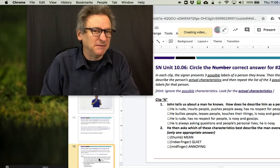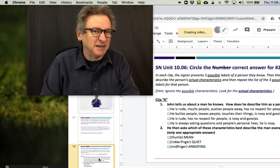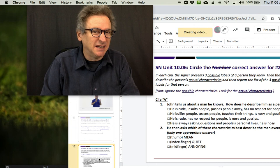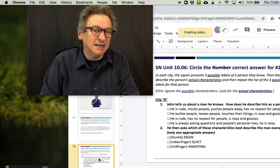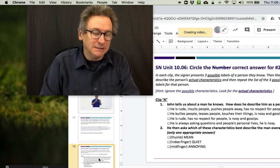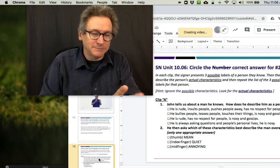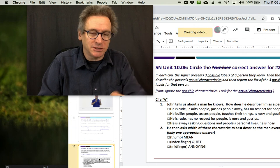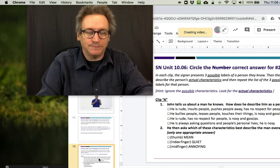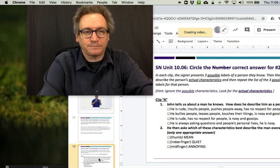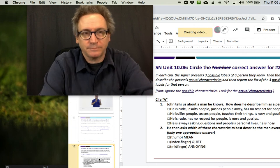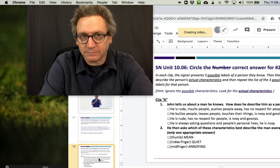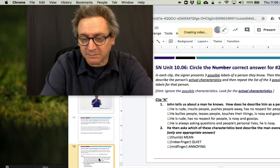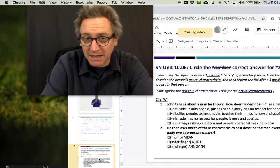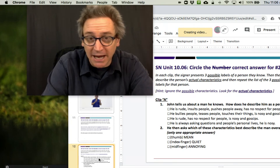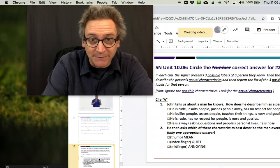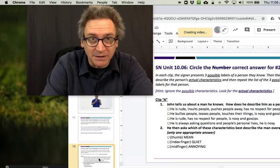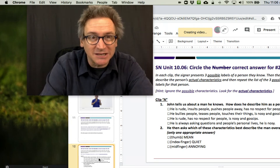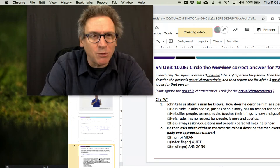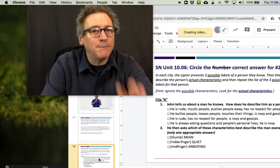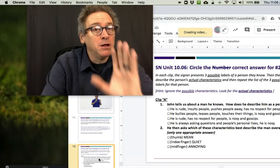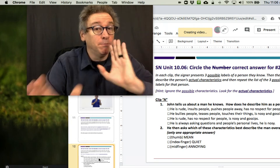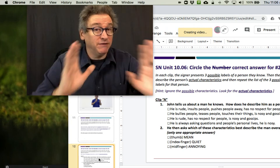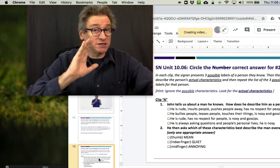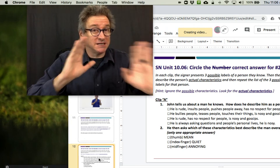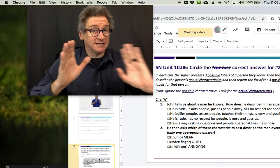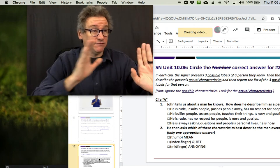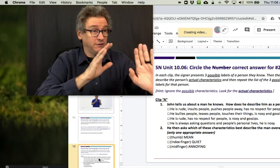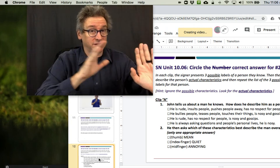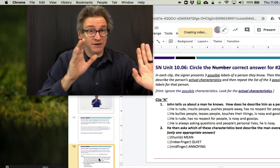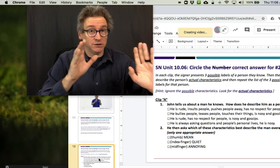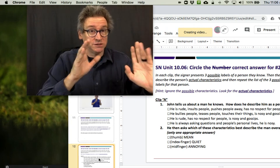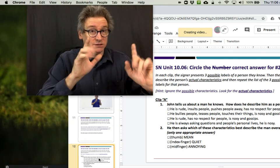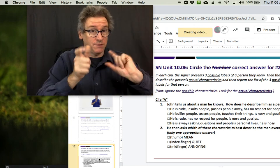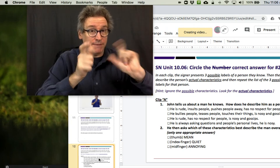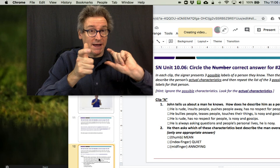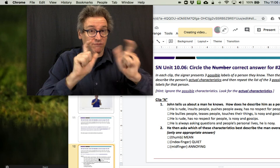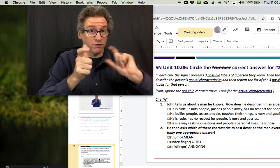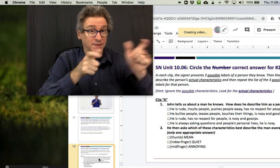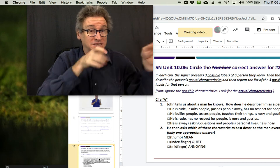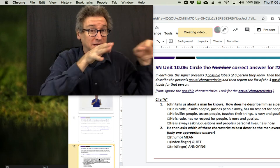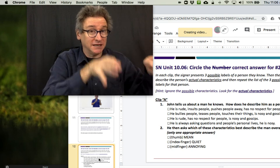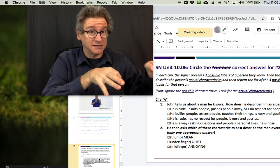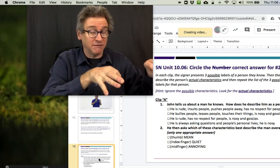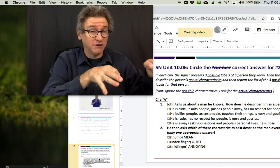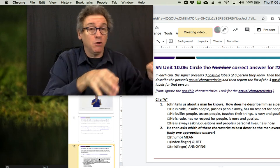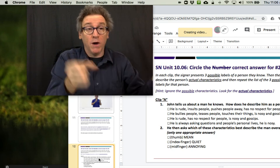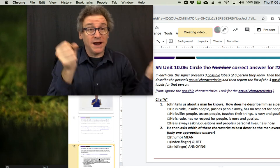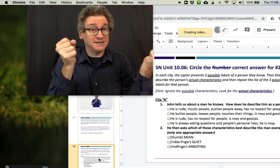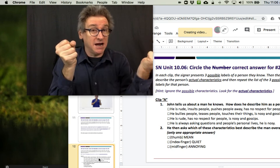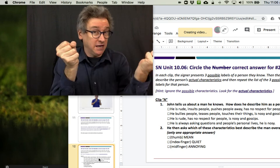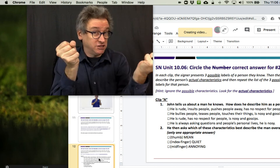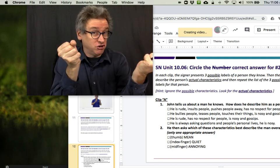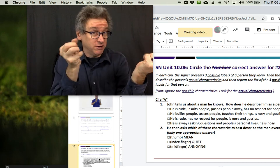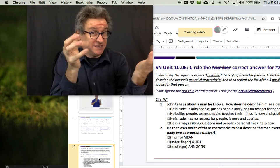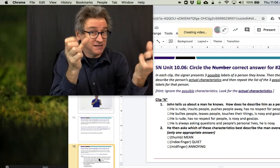be? So anyway, that's why I'm being very selective on these videos, jumping back and forth. I'm explaining stuff. When I